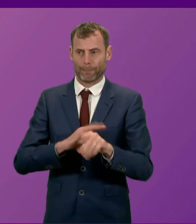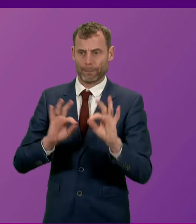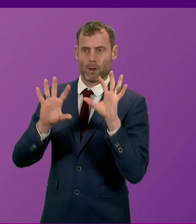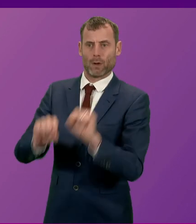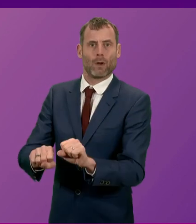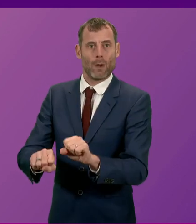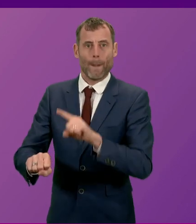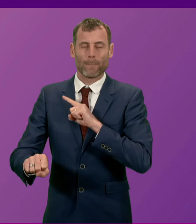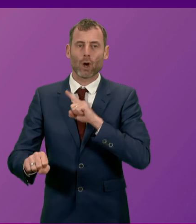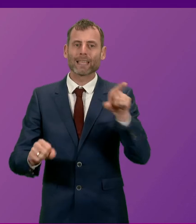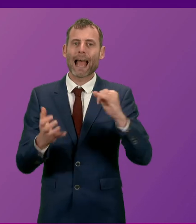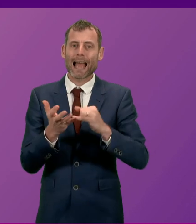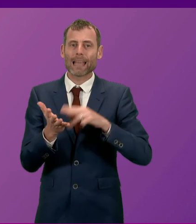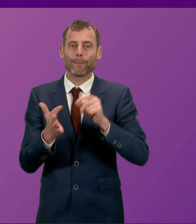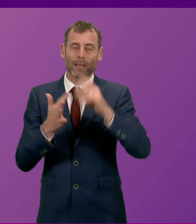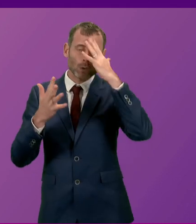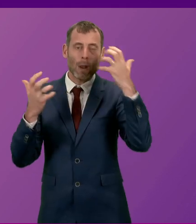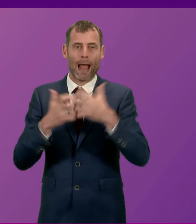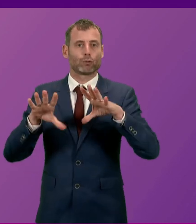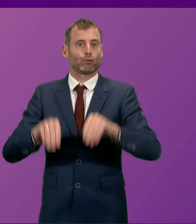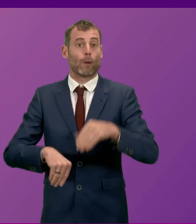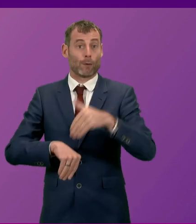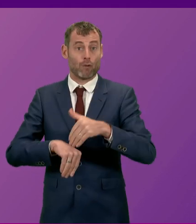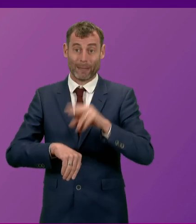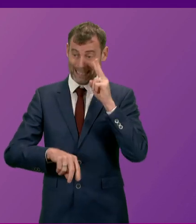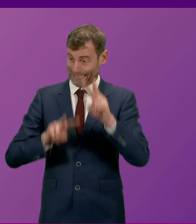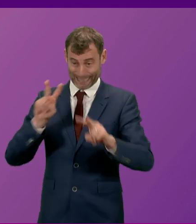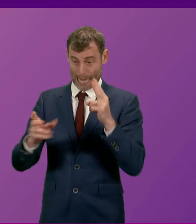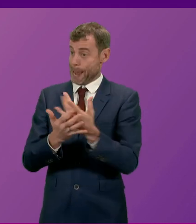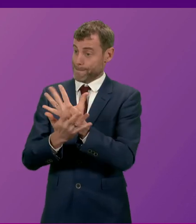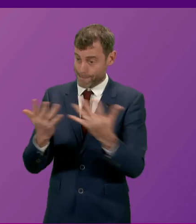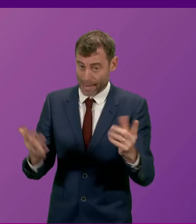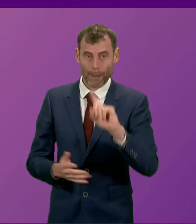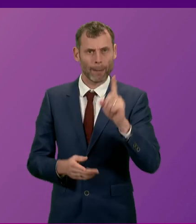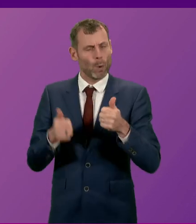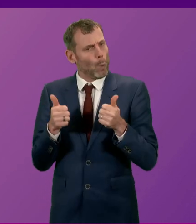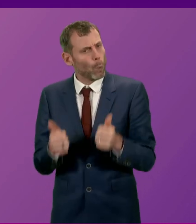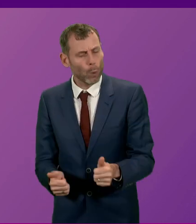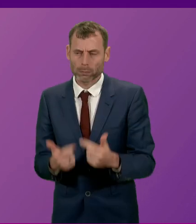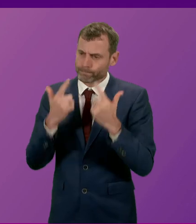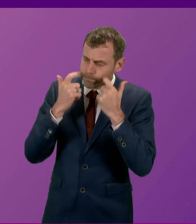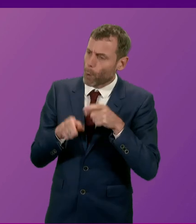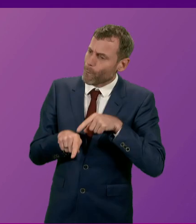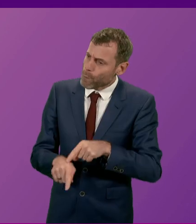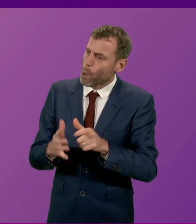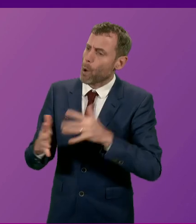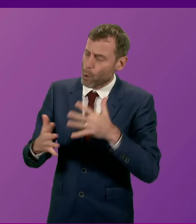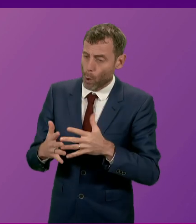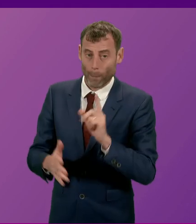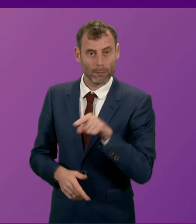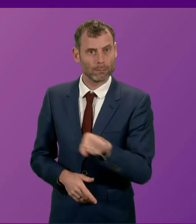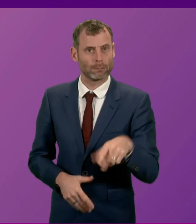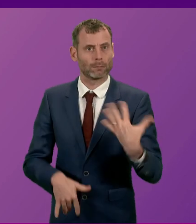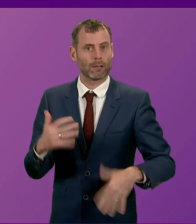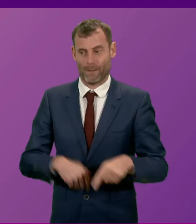to the SNP's failure to tackle crime. Victims and the law-abiding majority are paying the price. And for far too long, the